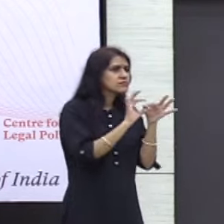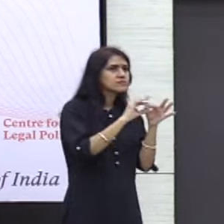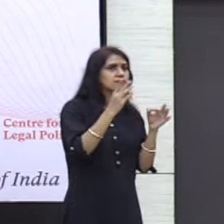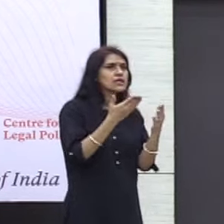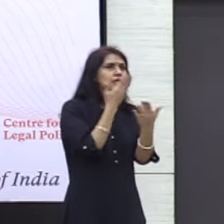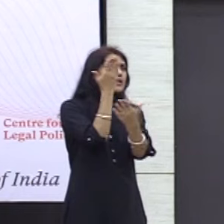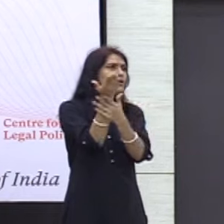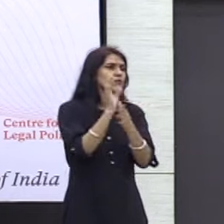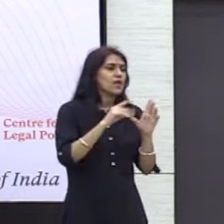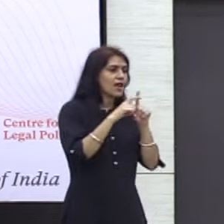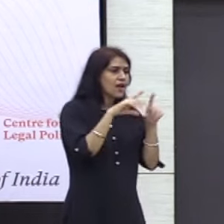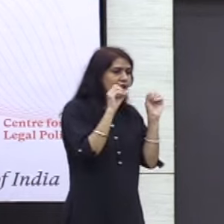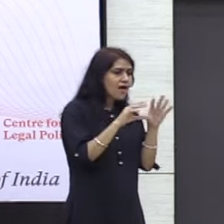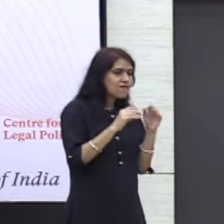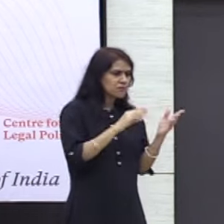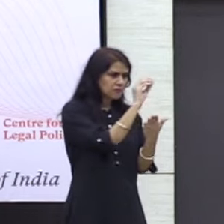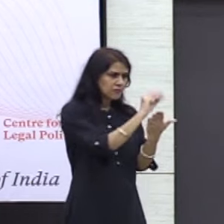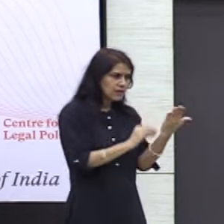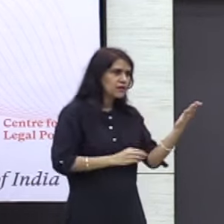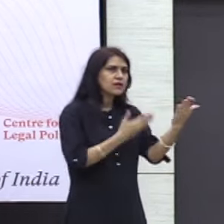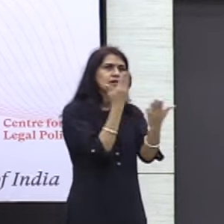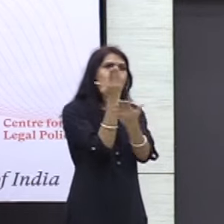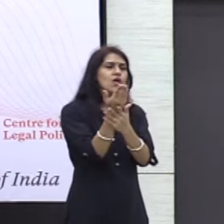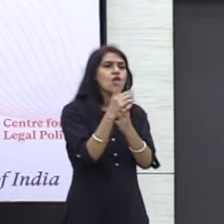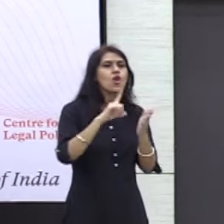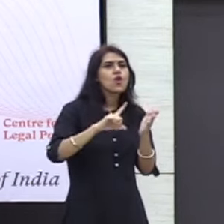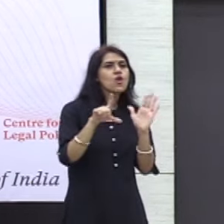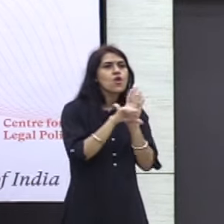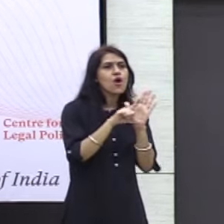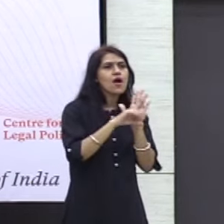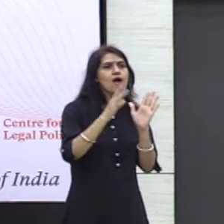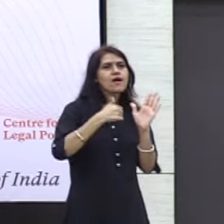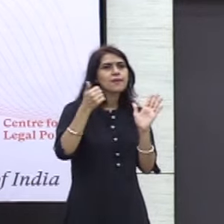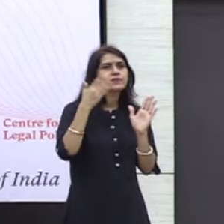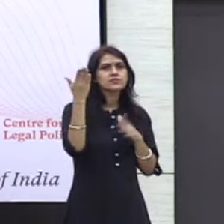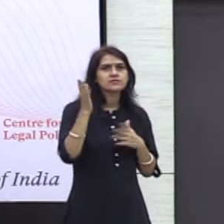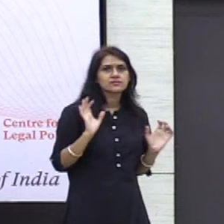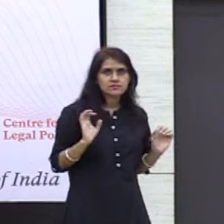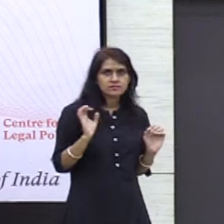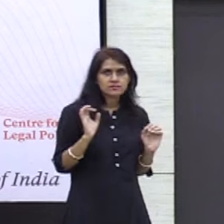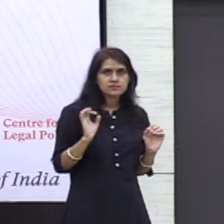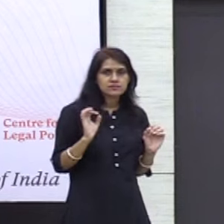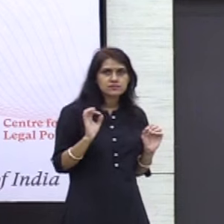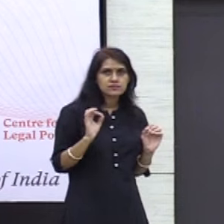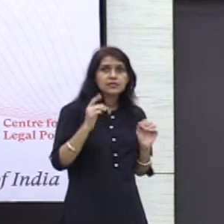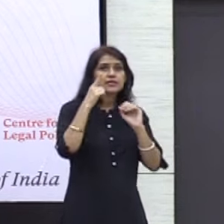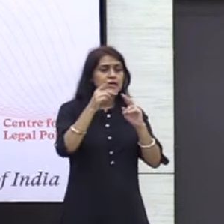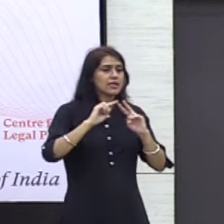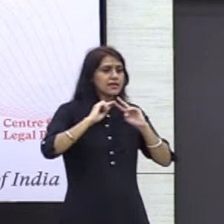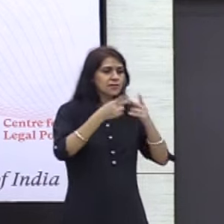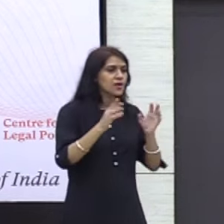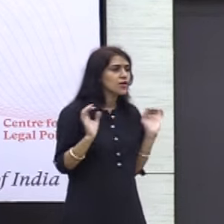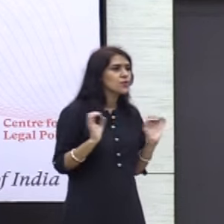other words, the draft legislations were not referred to the Law Commission. The Law Commission could not and did not apply its